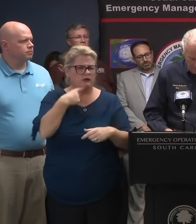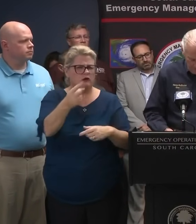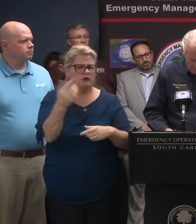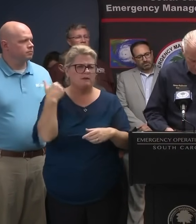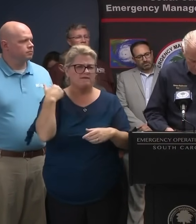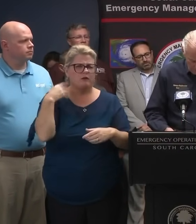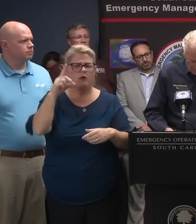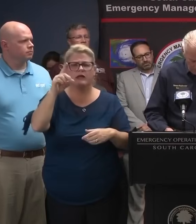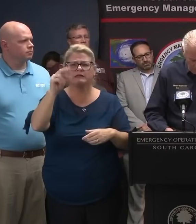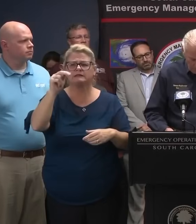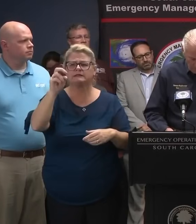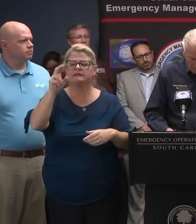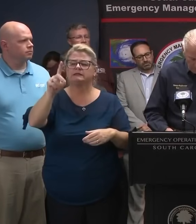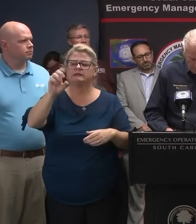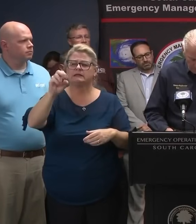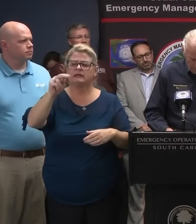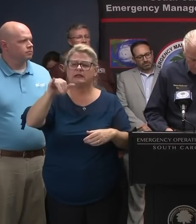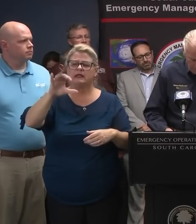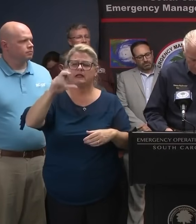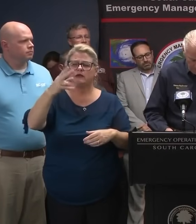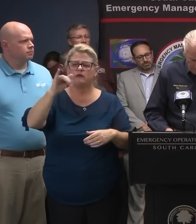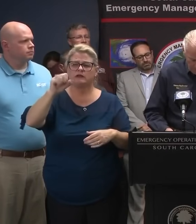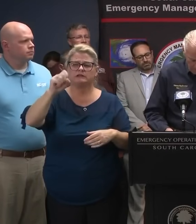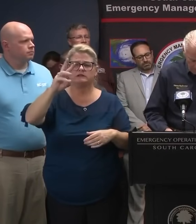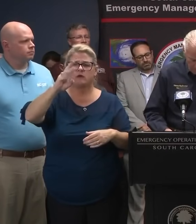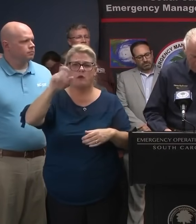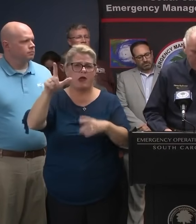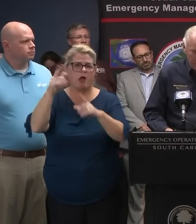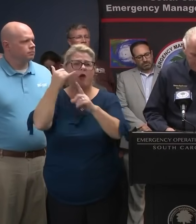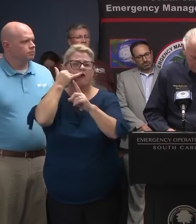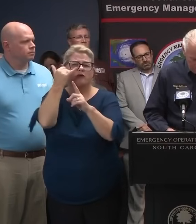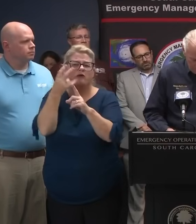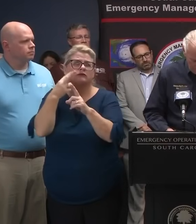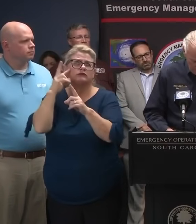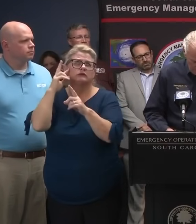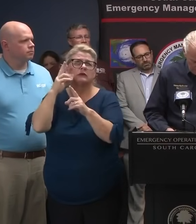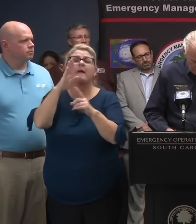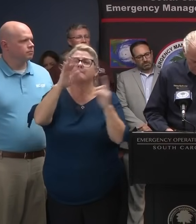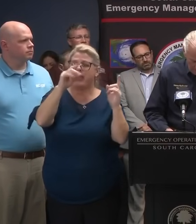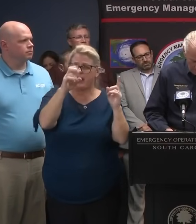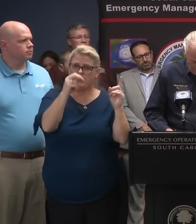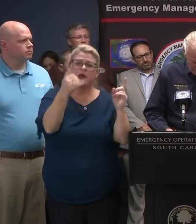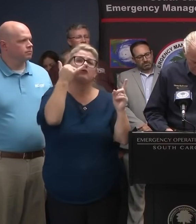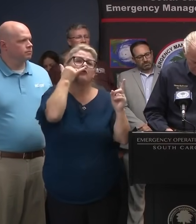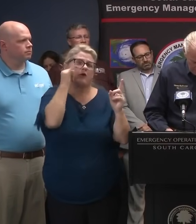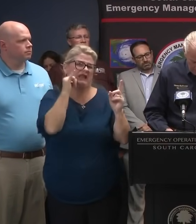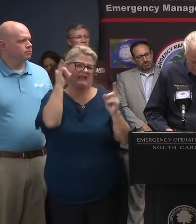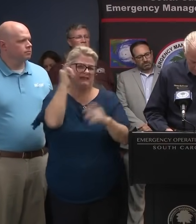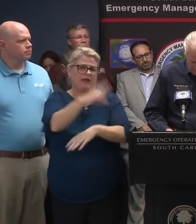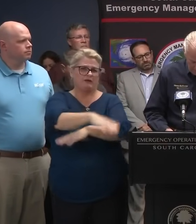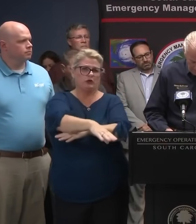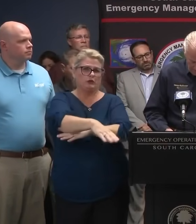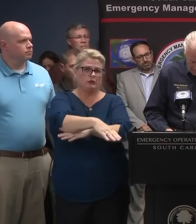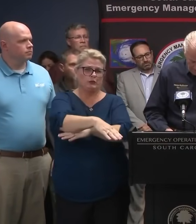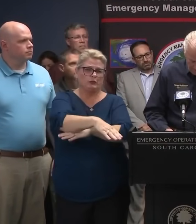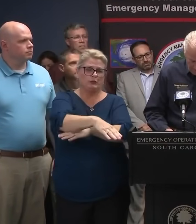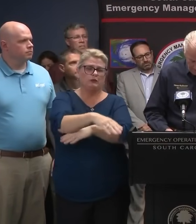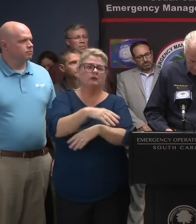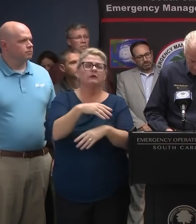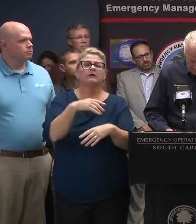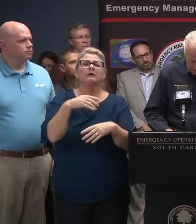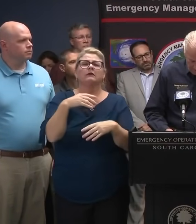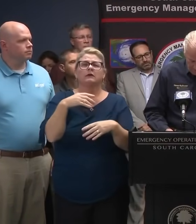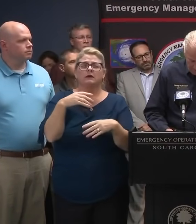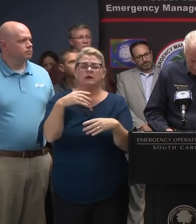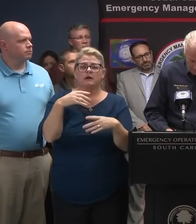Deanie Criswell had called several days ago. President Biden called late yesterday afternoon, and we